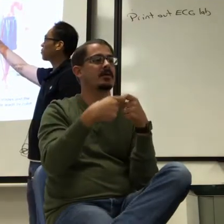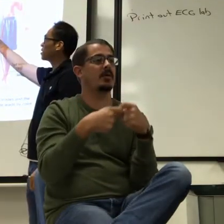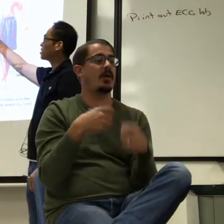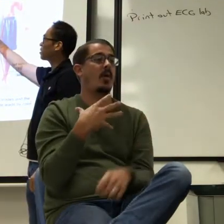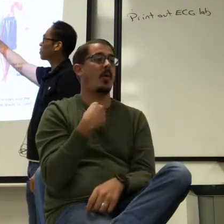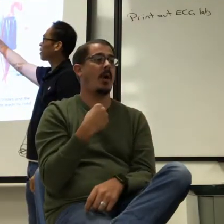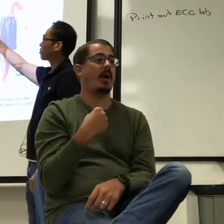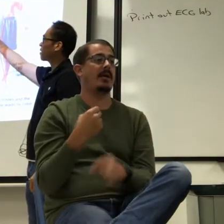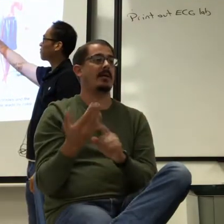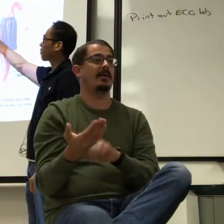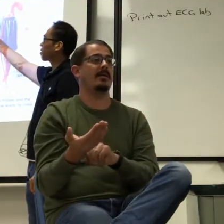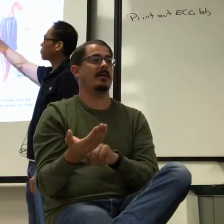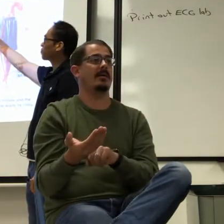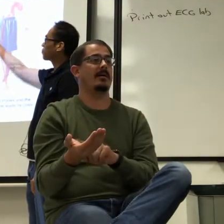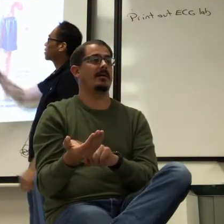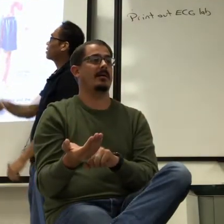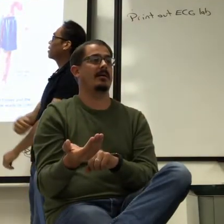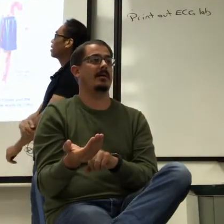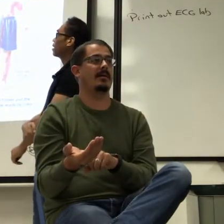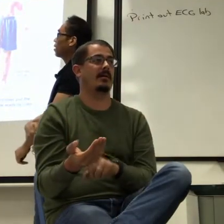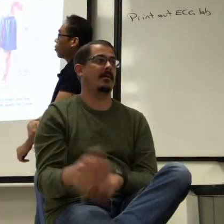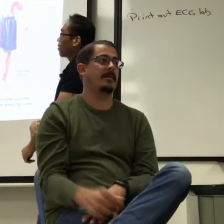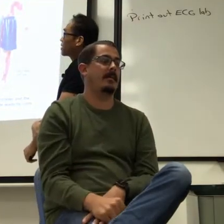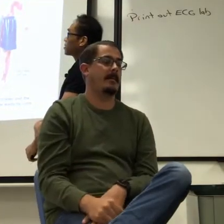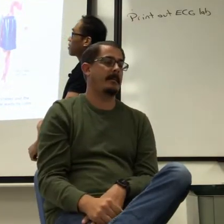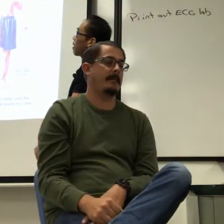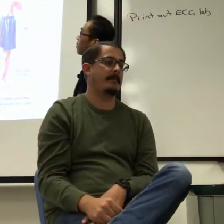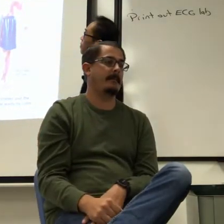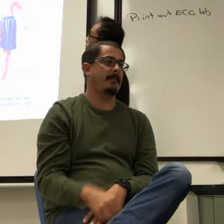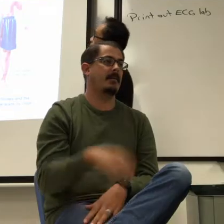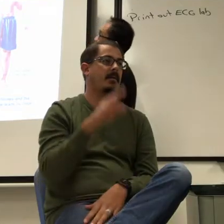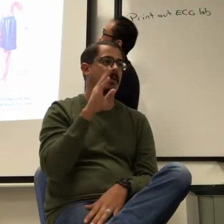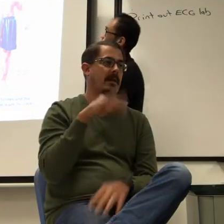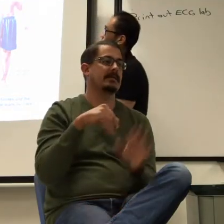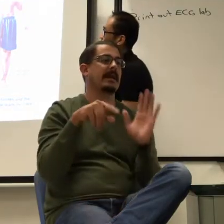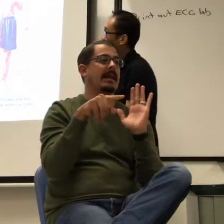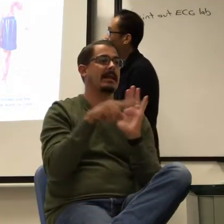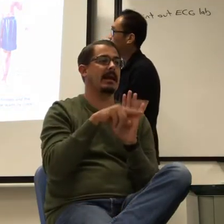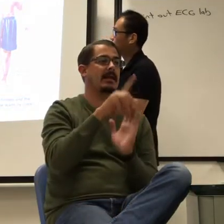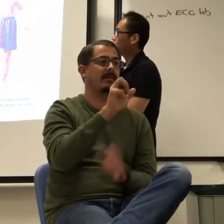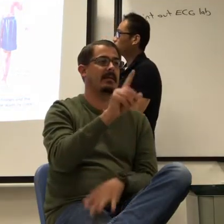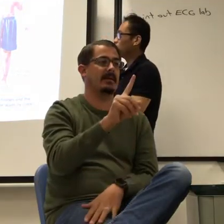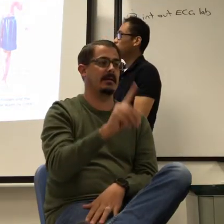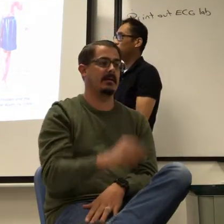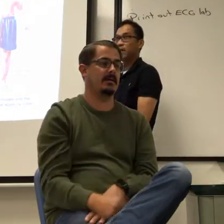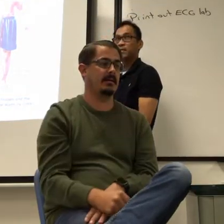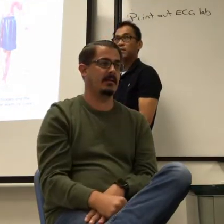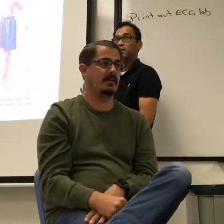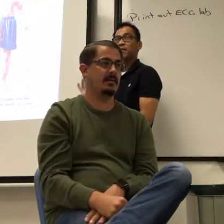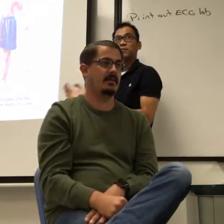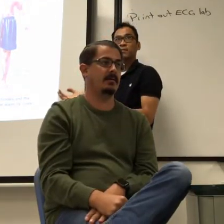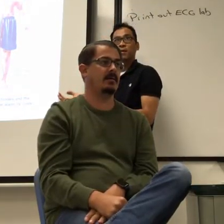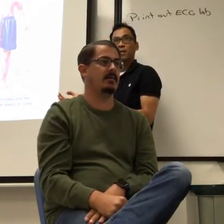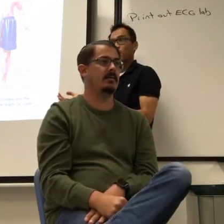lead on the wrist here, on the right forearm. Well, that's our negative electrode. So what a lead